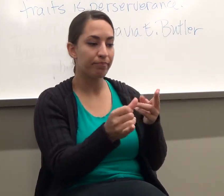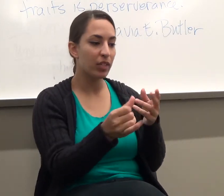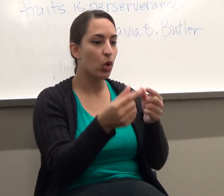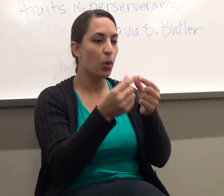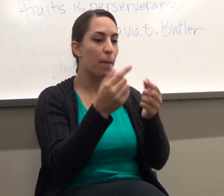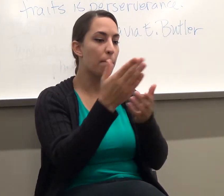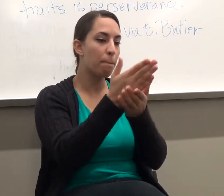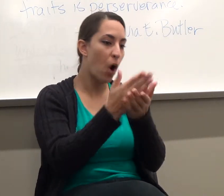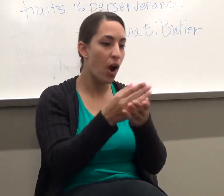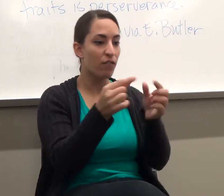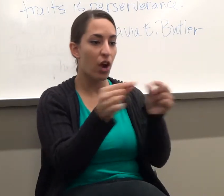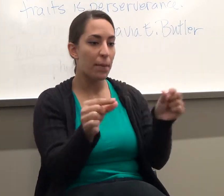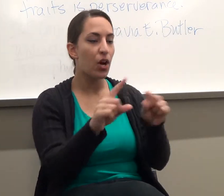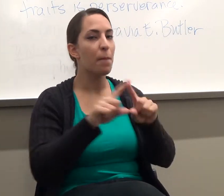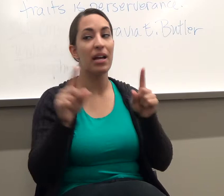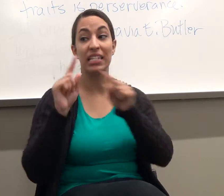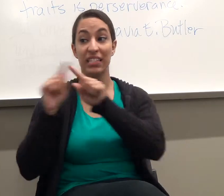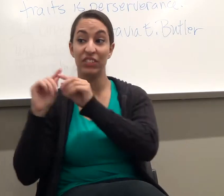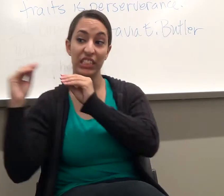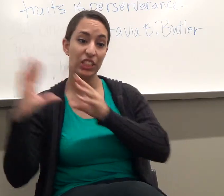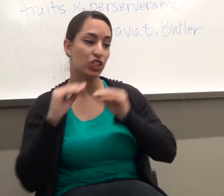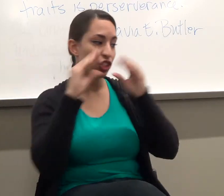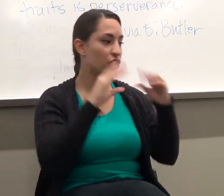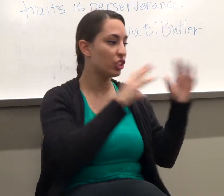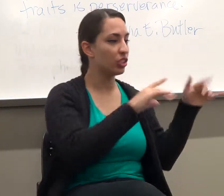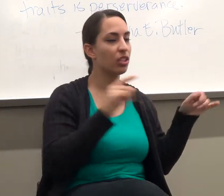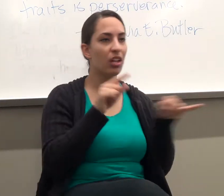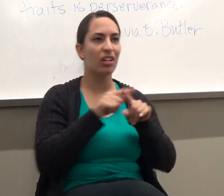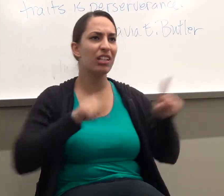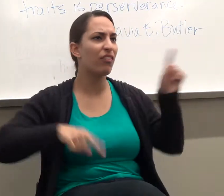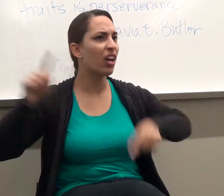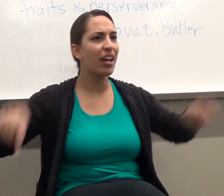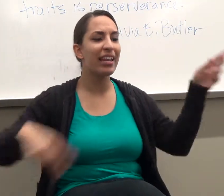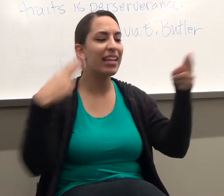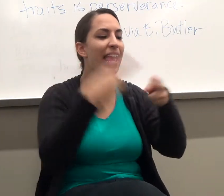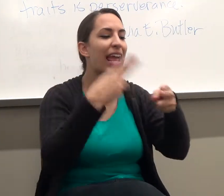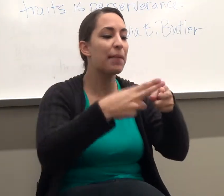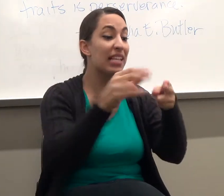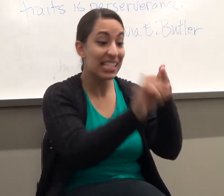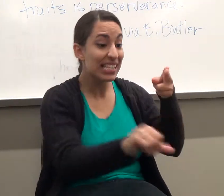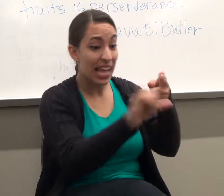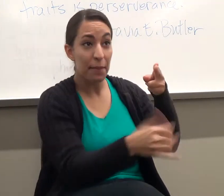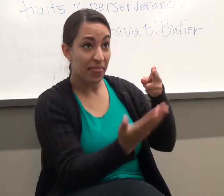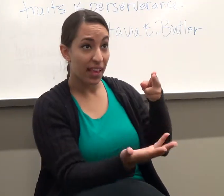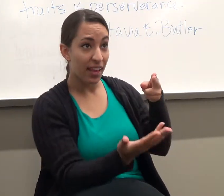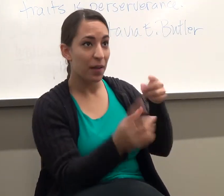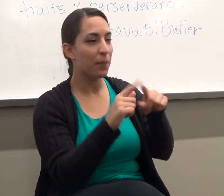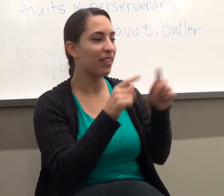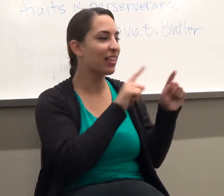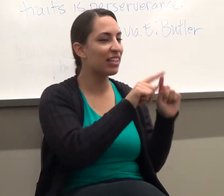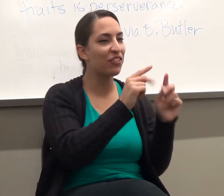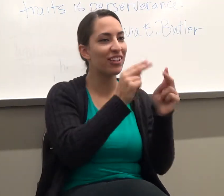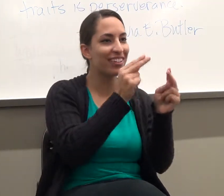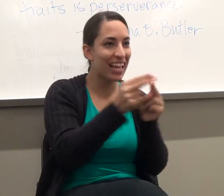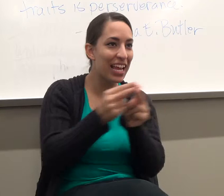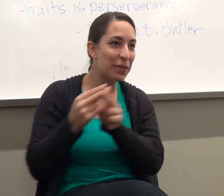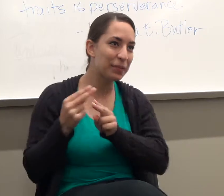have totally different names. It's amazing that they can't all get together, okay? So this is a complete thought. It's the answer to